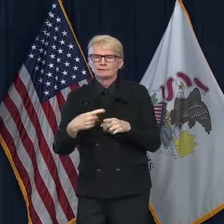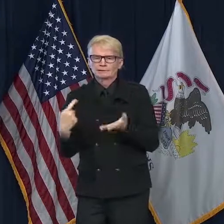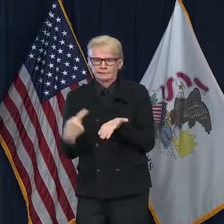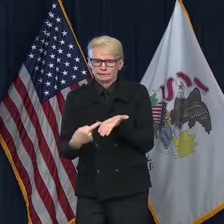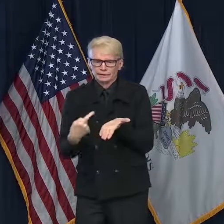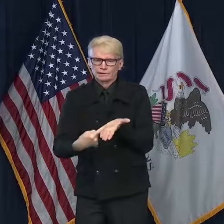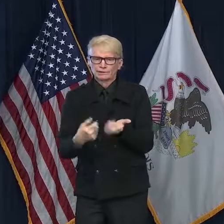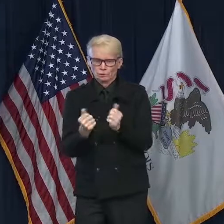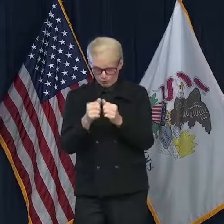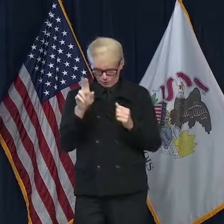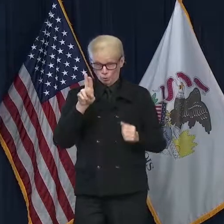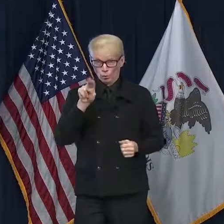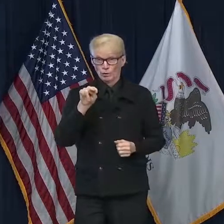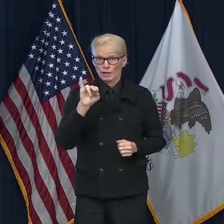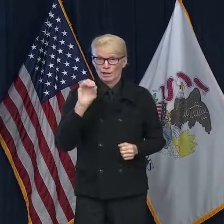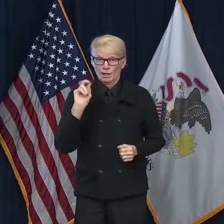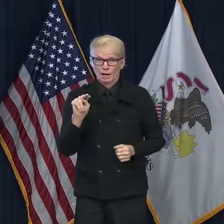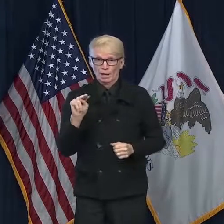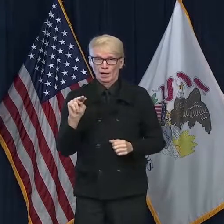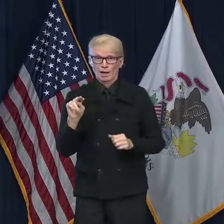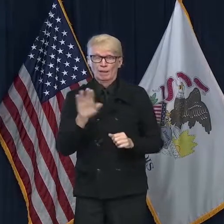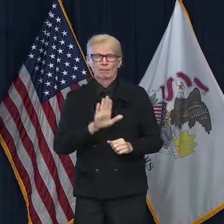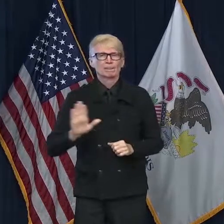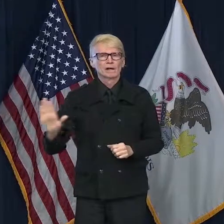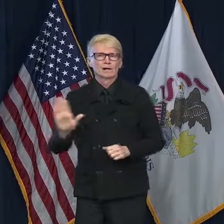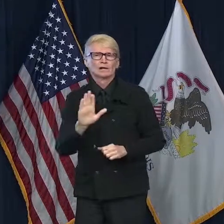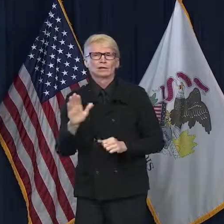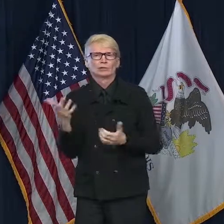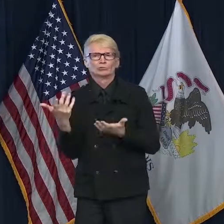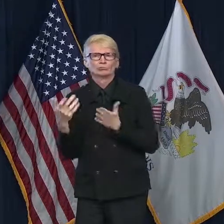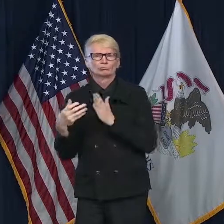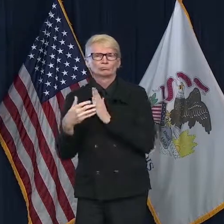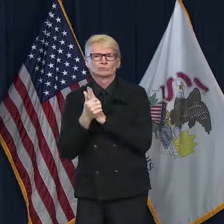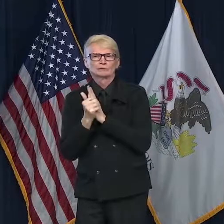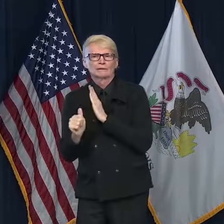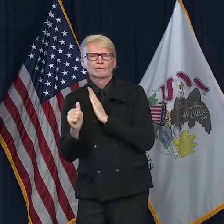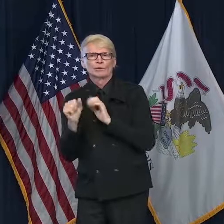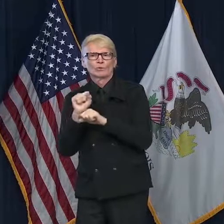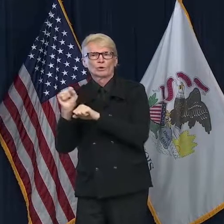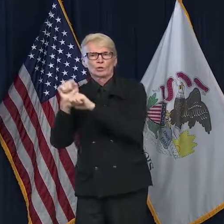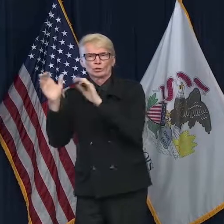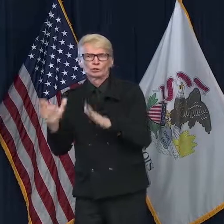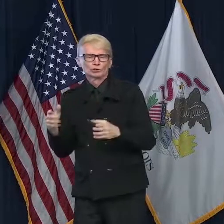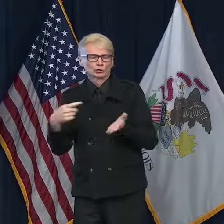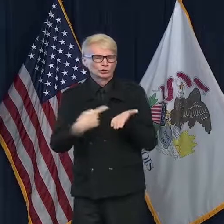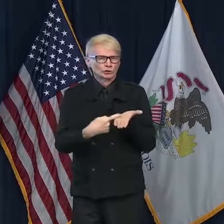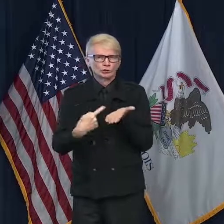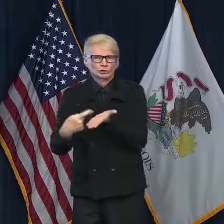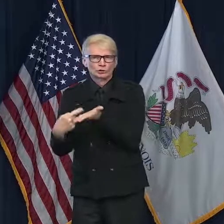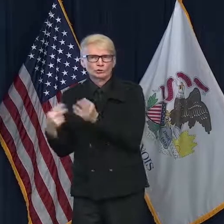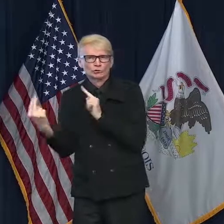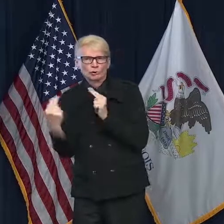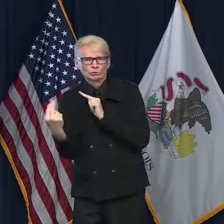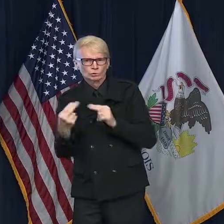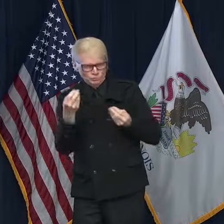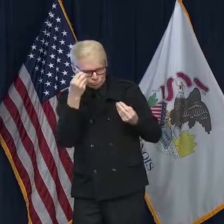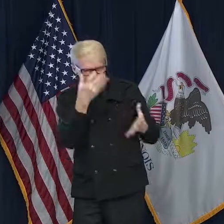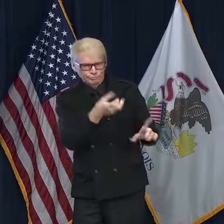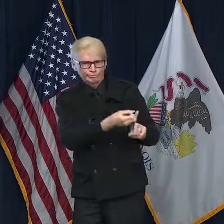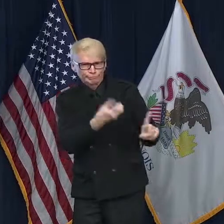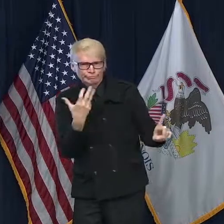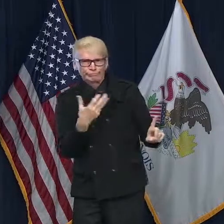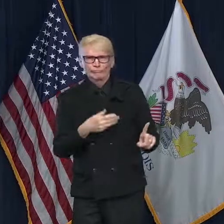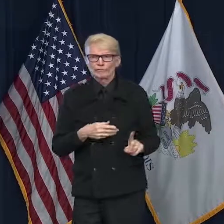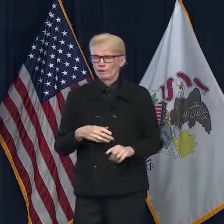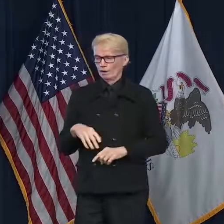for example, for many of these folks to make sure that they're communicating to their union members. We've talked to the nursing home ownership to make